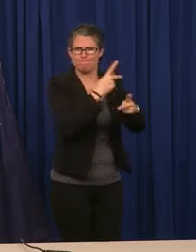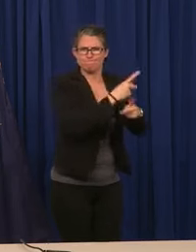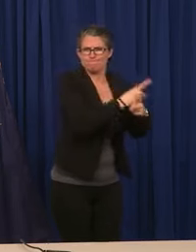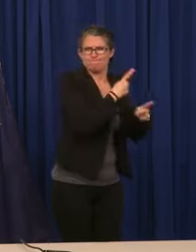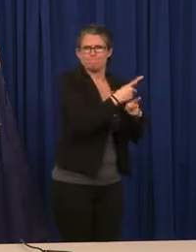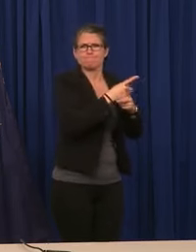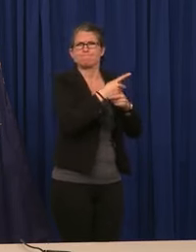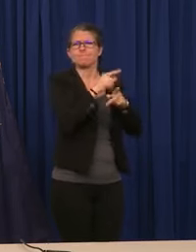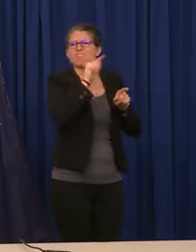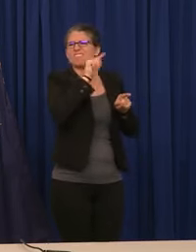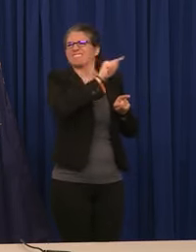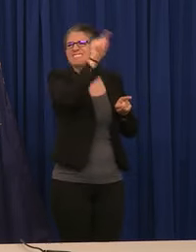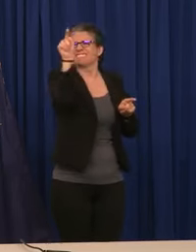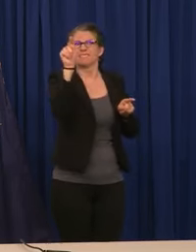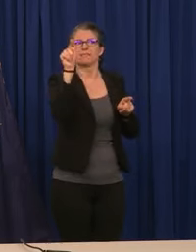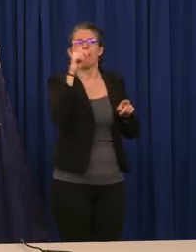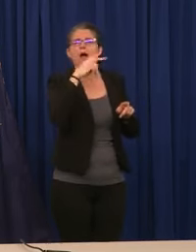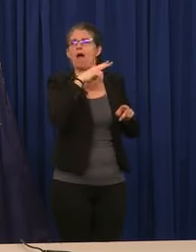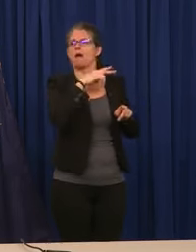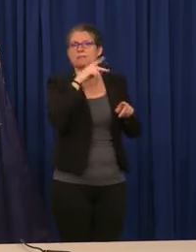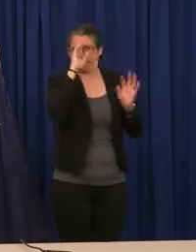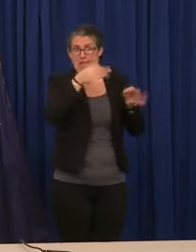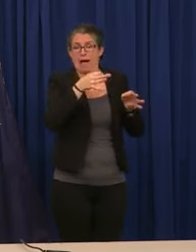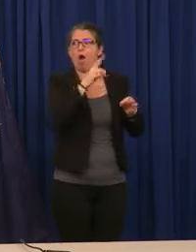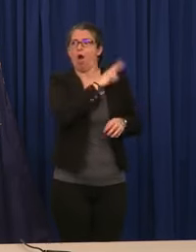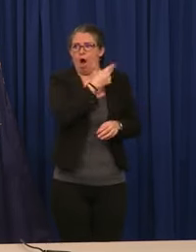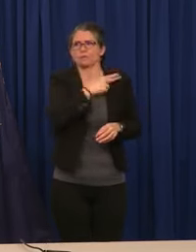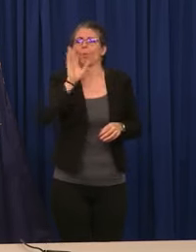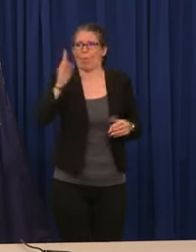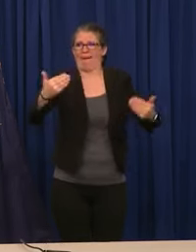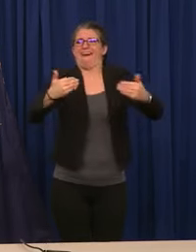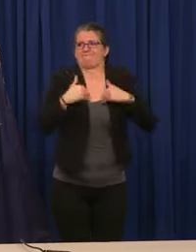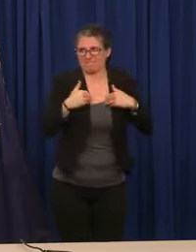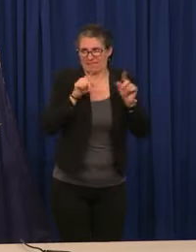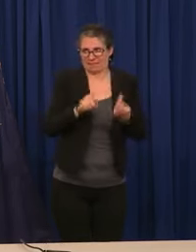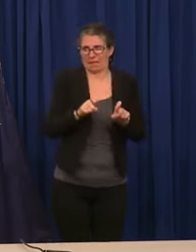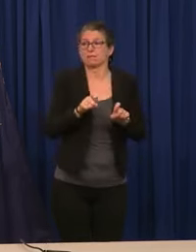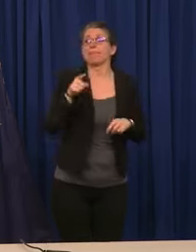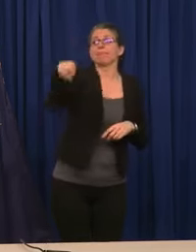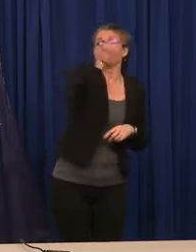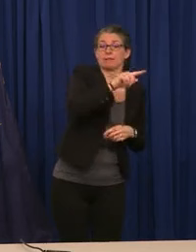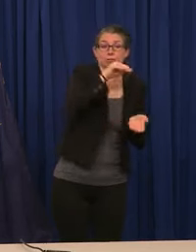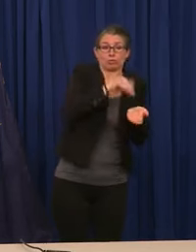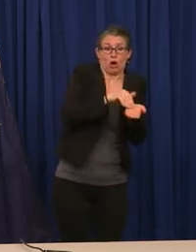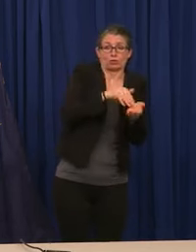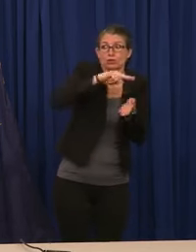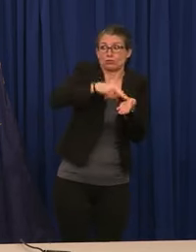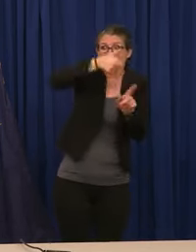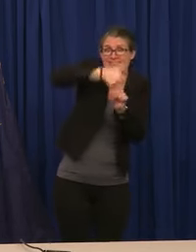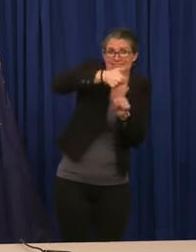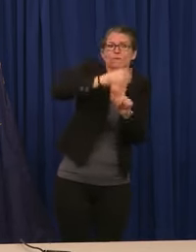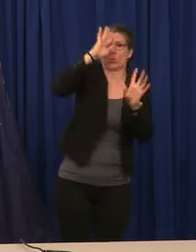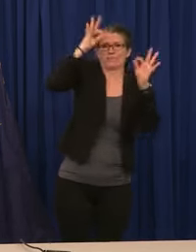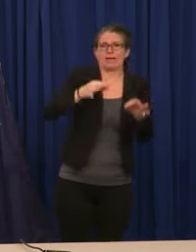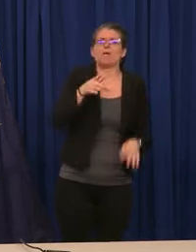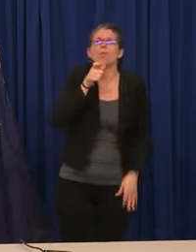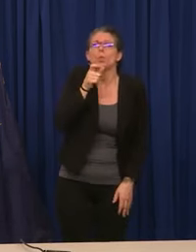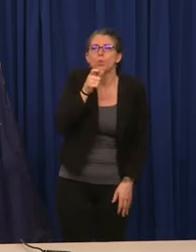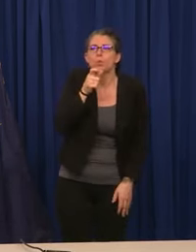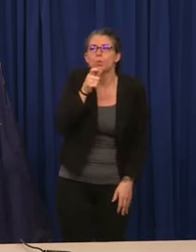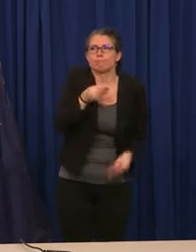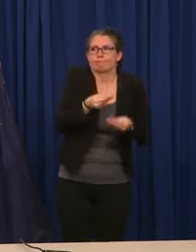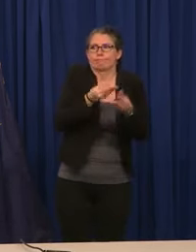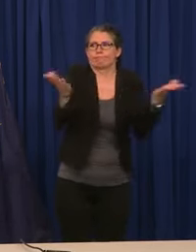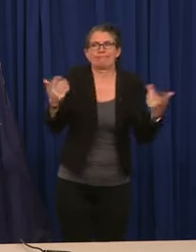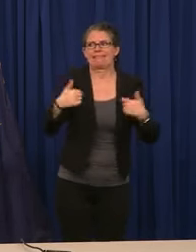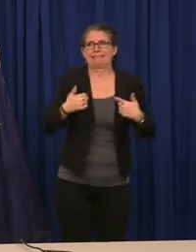at the data to make sure we do that distribution in a thoughtful, data-driven manner. Again, keeping in mind our goals of not only just getting responses